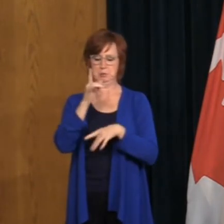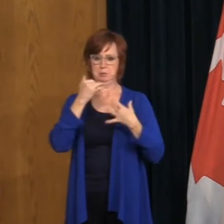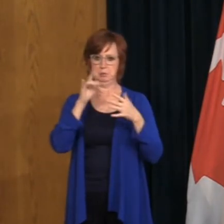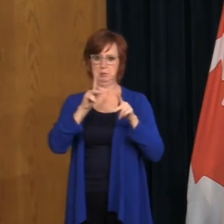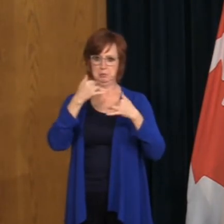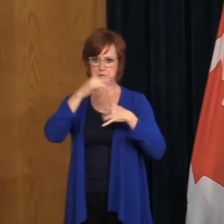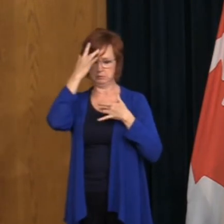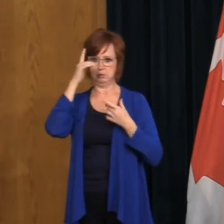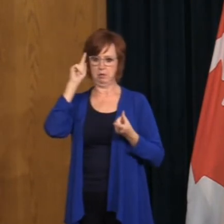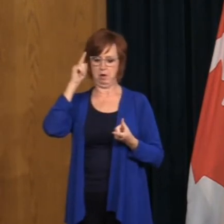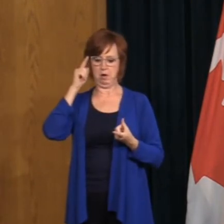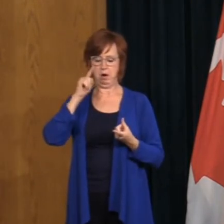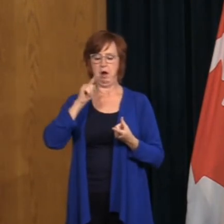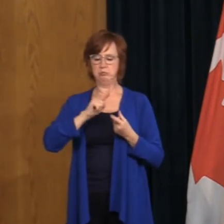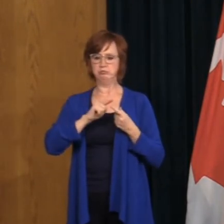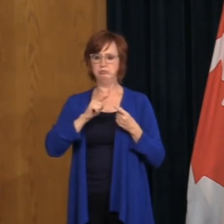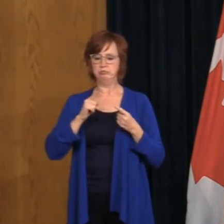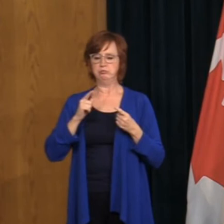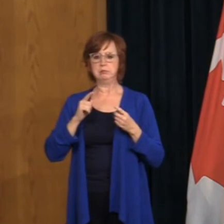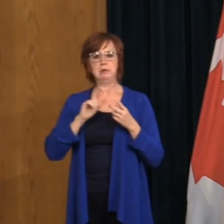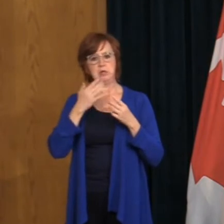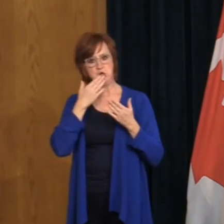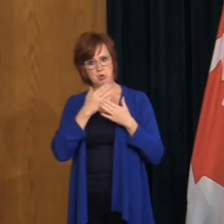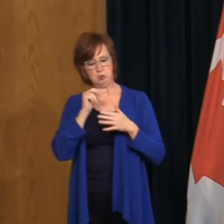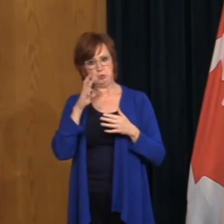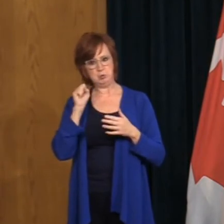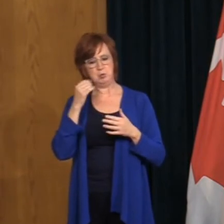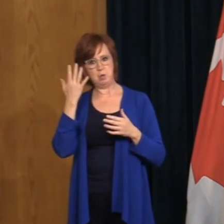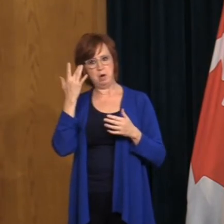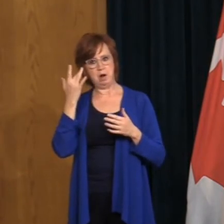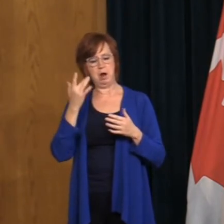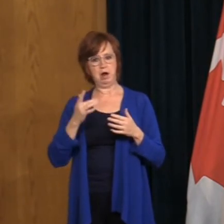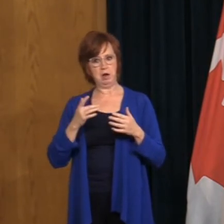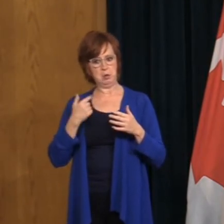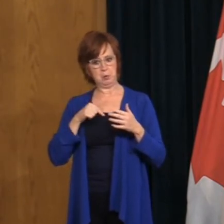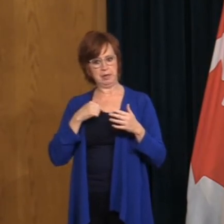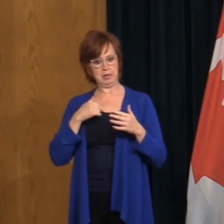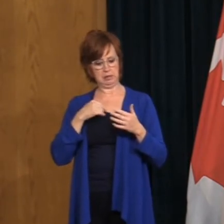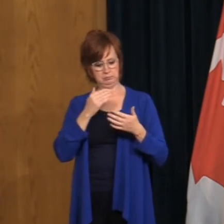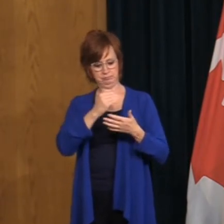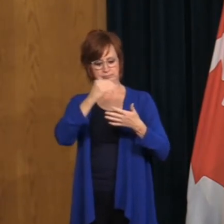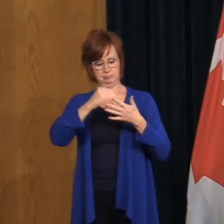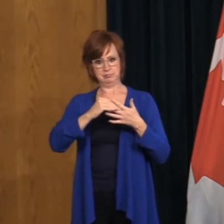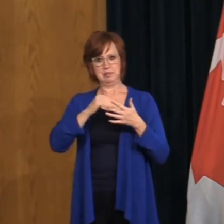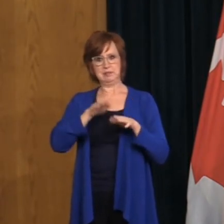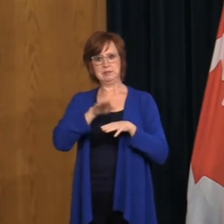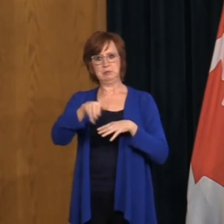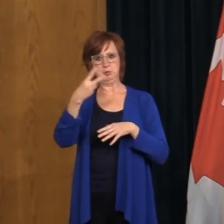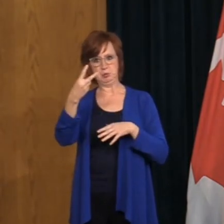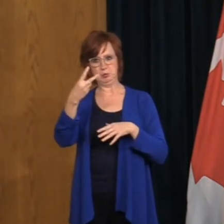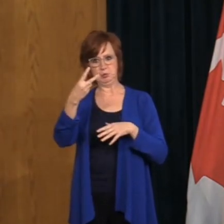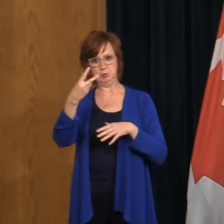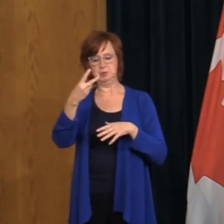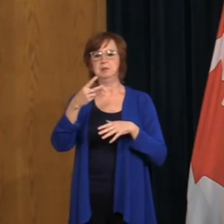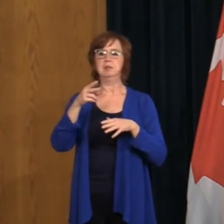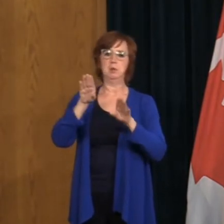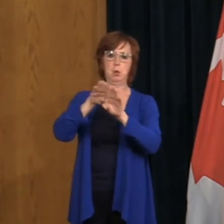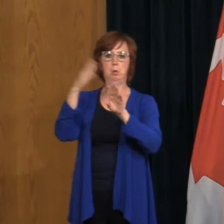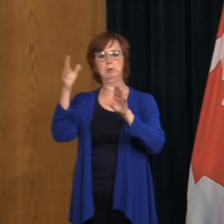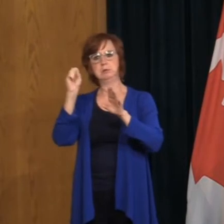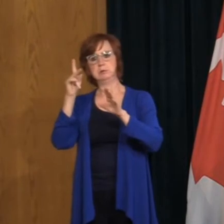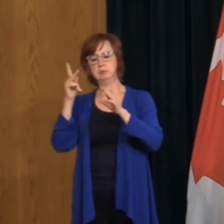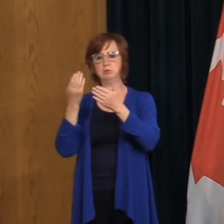we are now well into Phase 2 of our Reopen Saskatchewan plan, and we are moving toward Phase 3 on June the